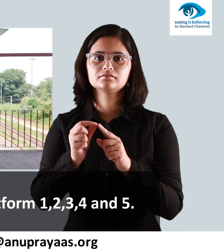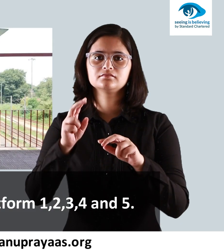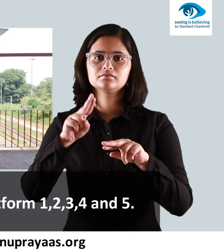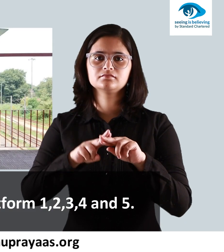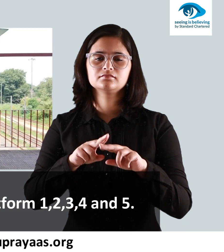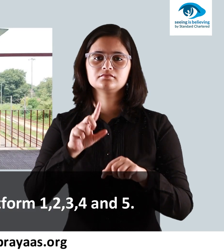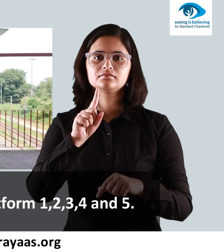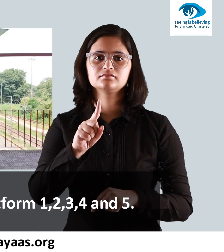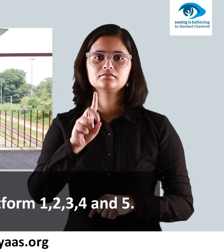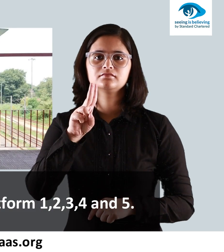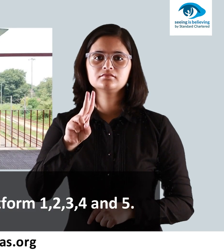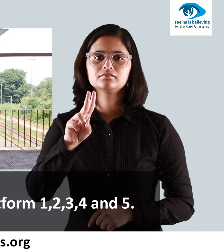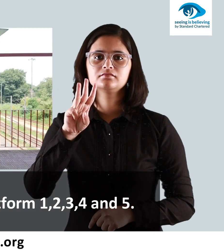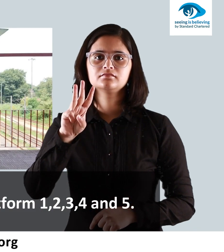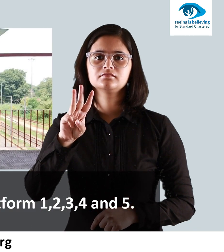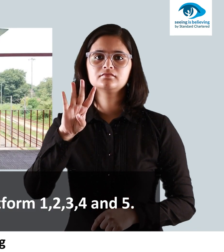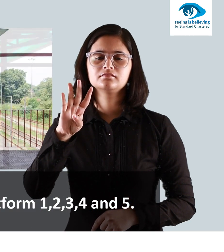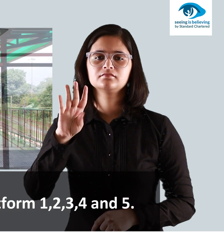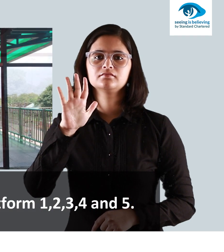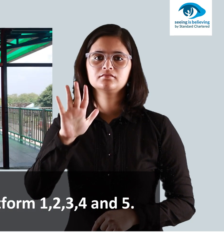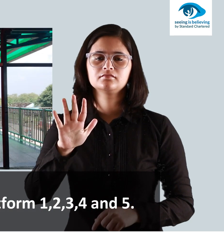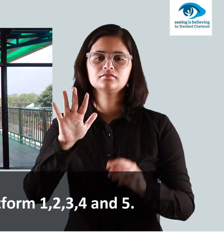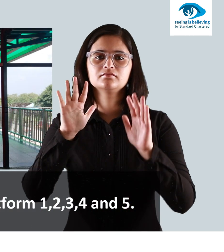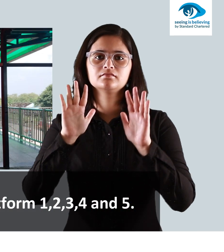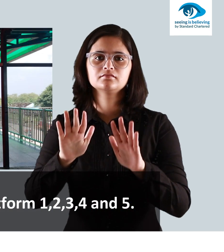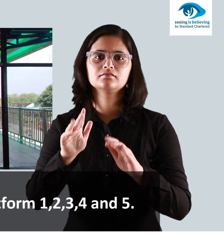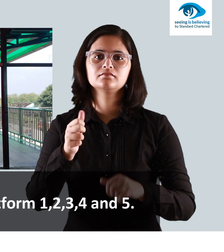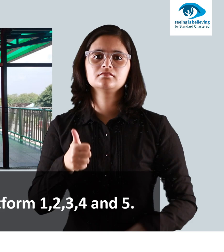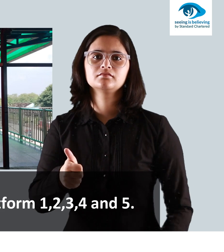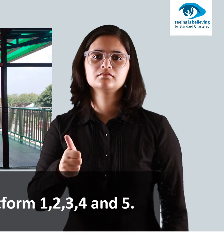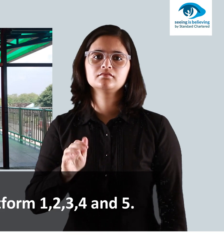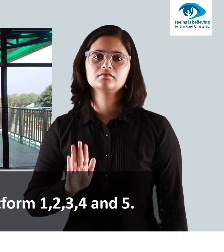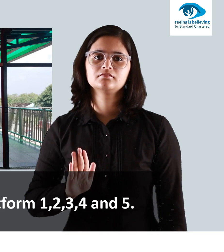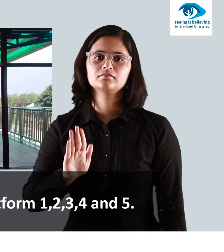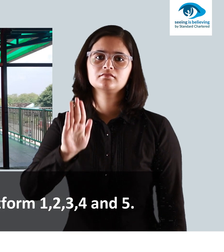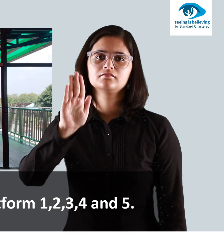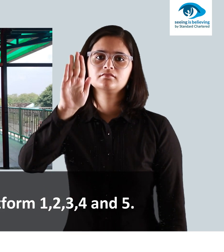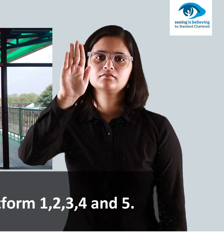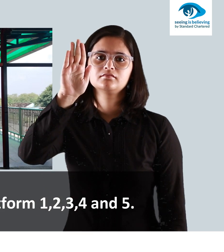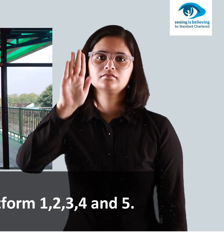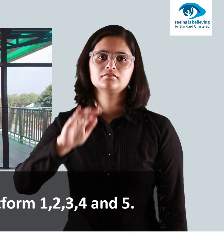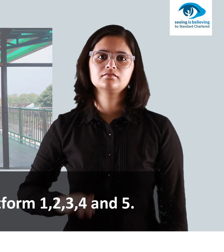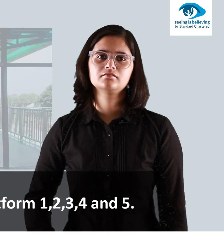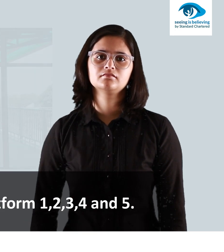There are lifts at platform 1, 2, 3, 4 and 5.